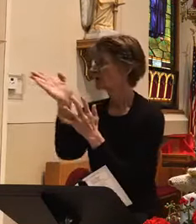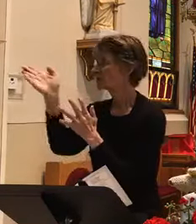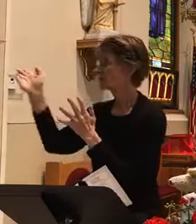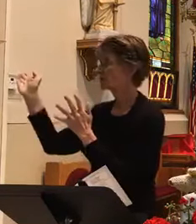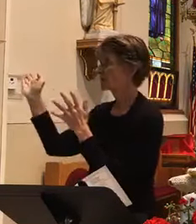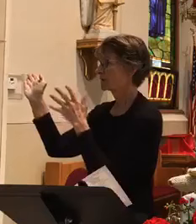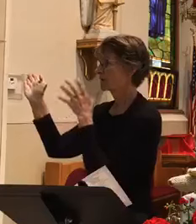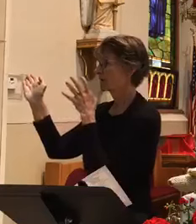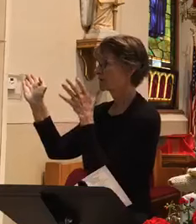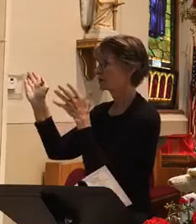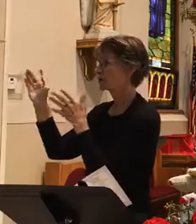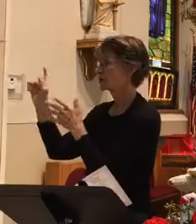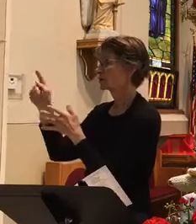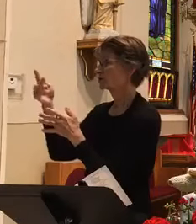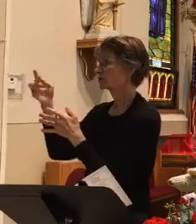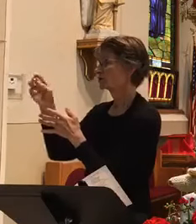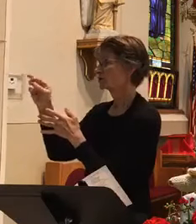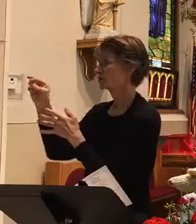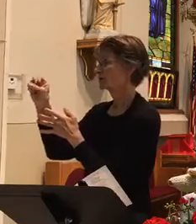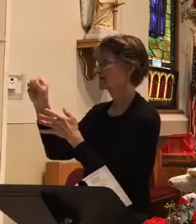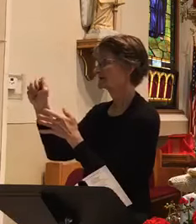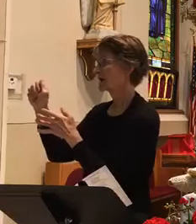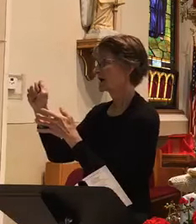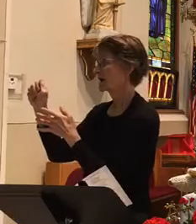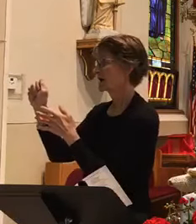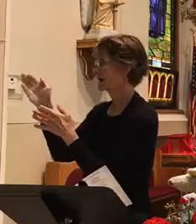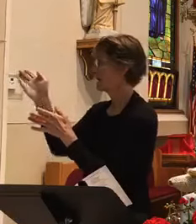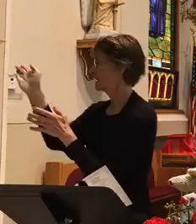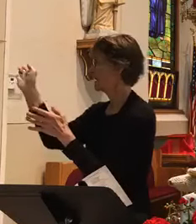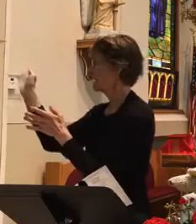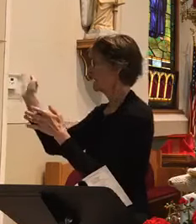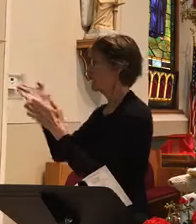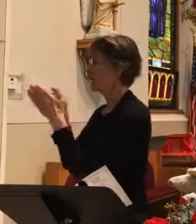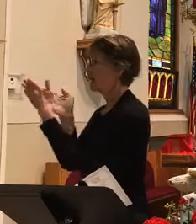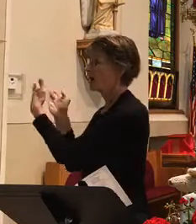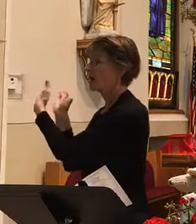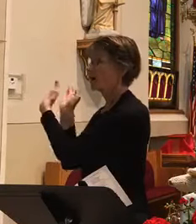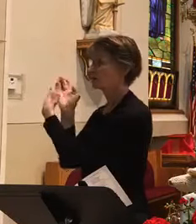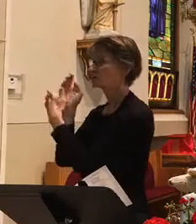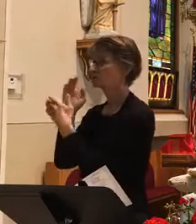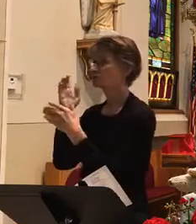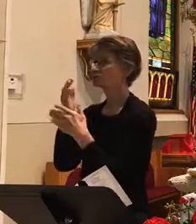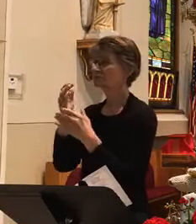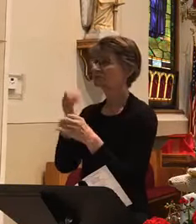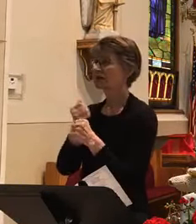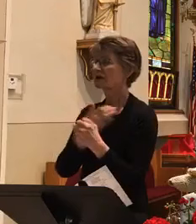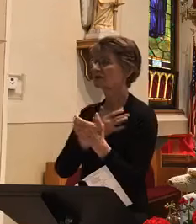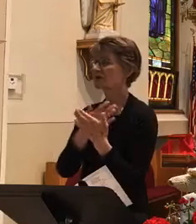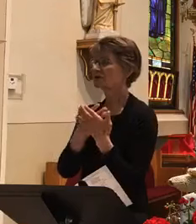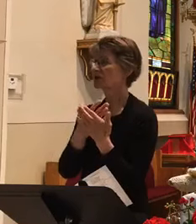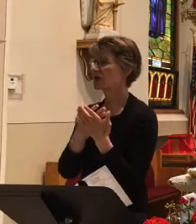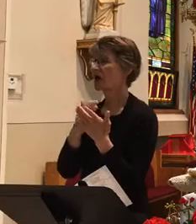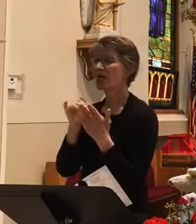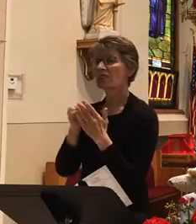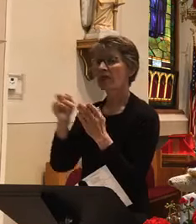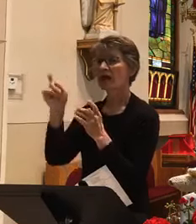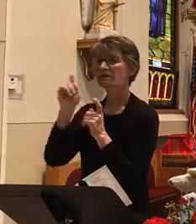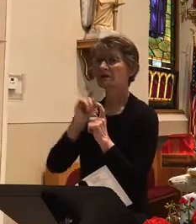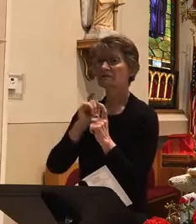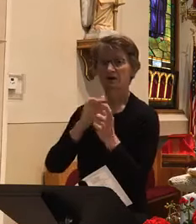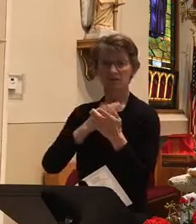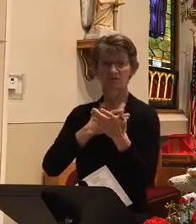Hall to avail themselves of confession. We heard in the scriptures today that that gift was given to the